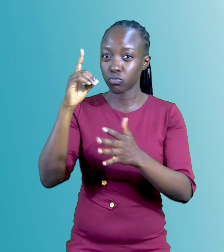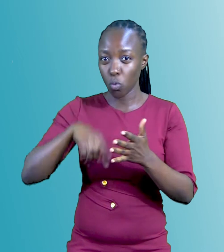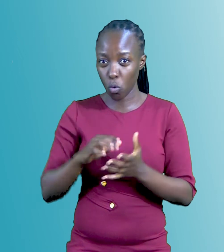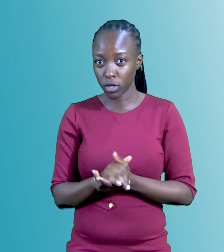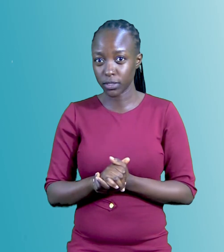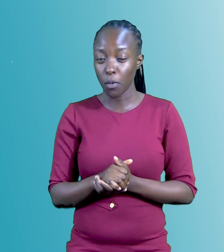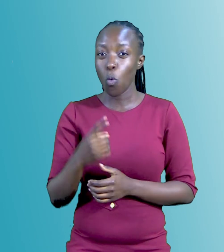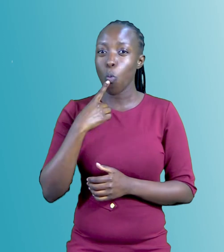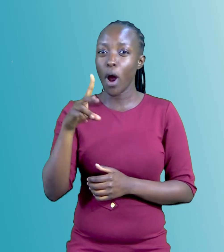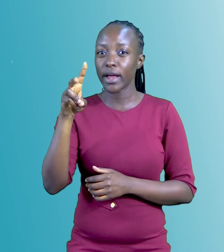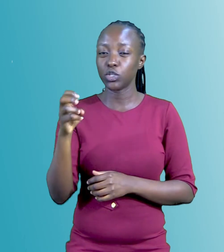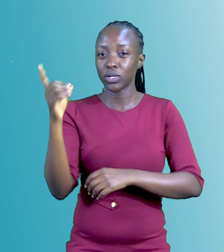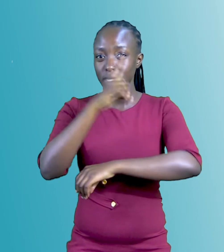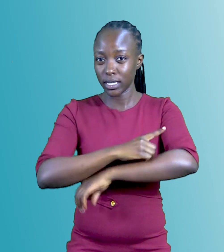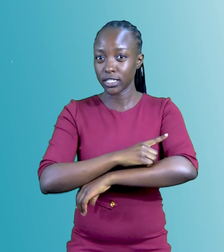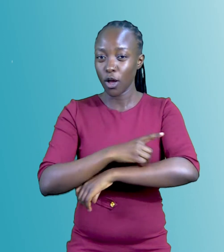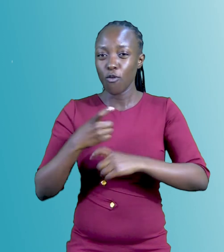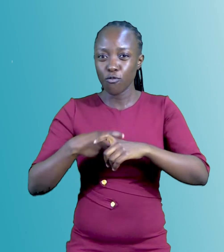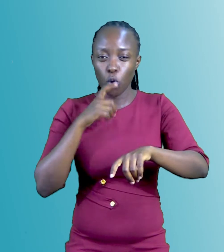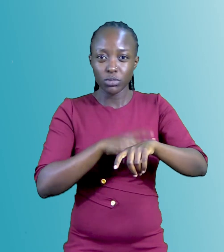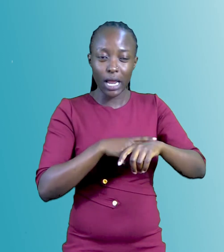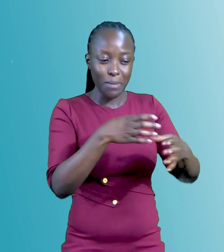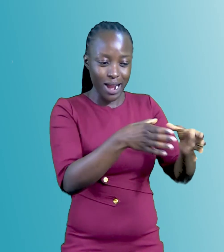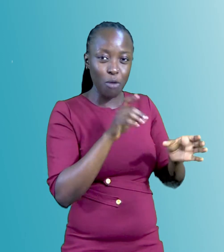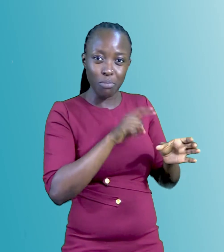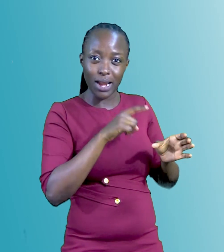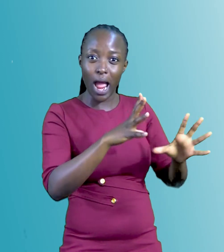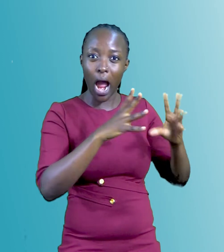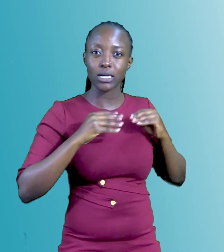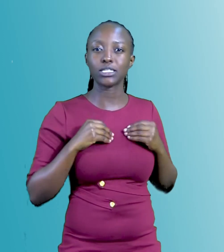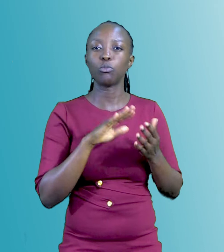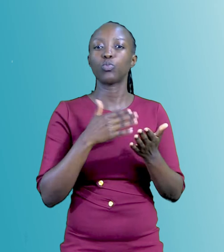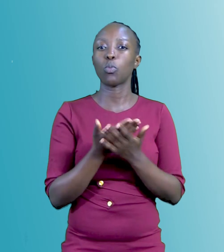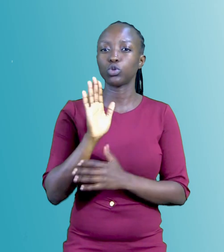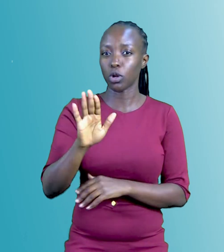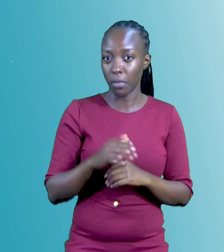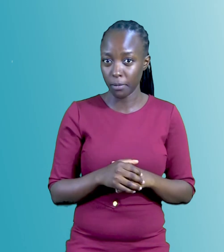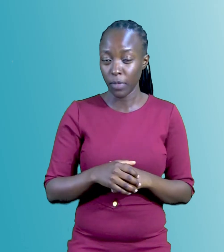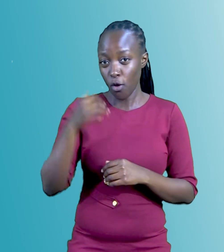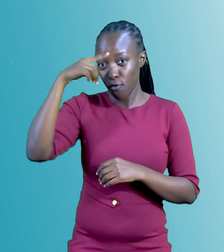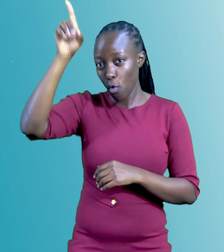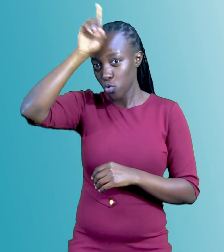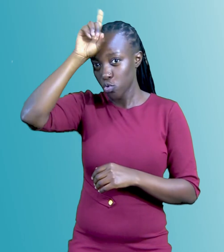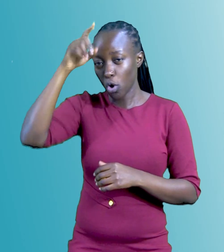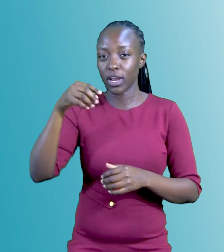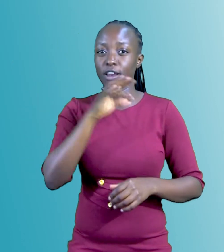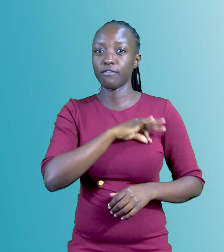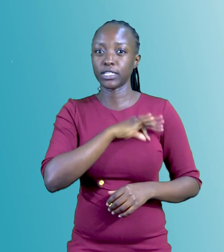is 120 days from the date of receipt of proposals for rural investment. Please note that the award is